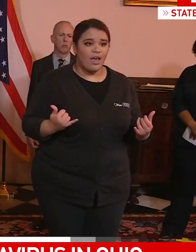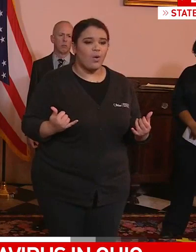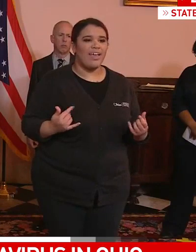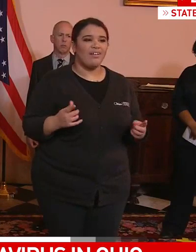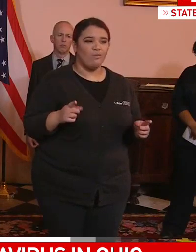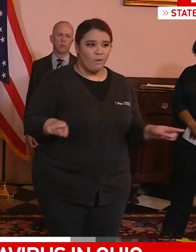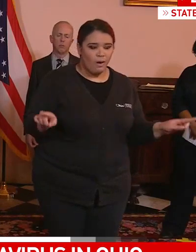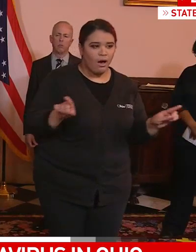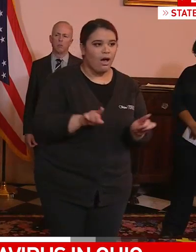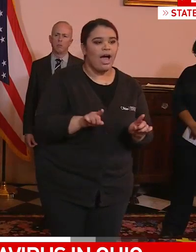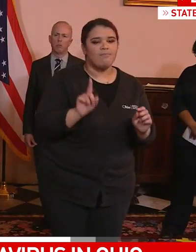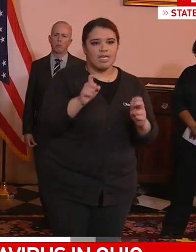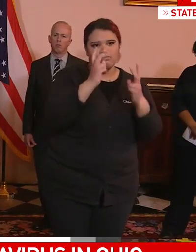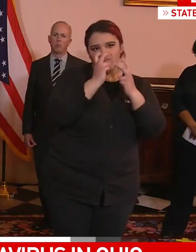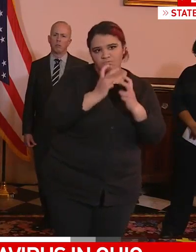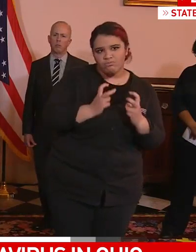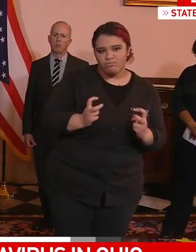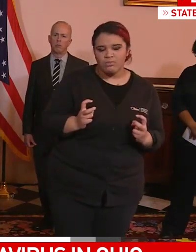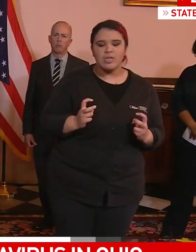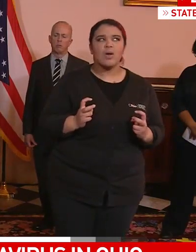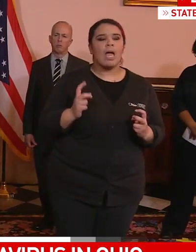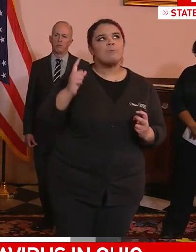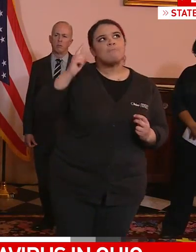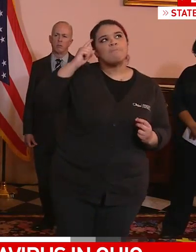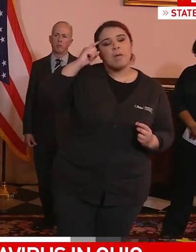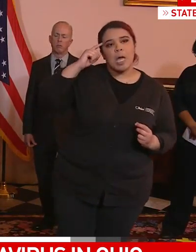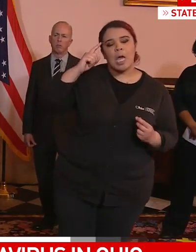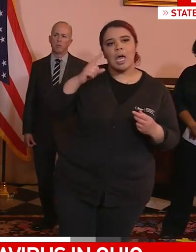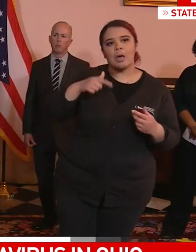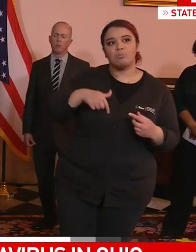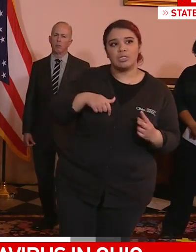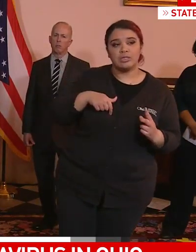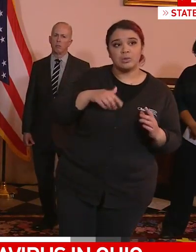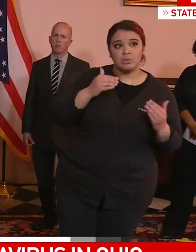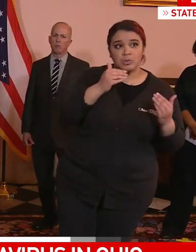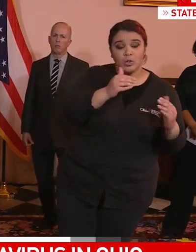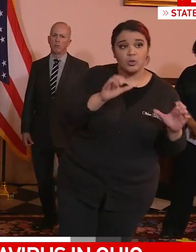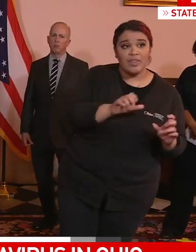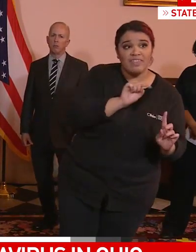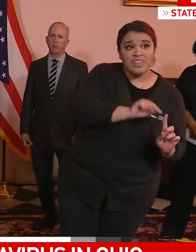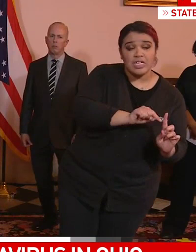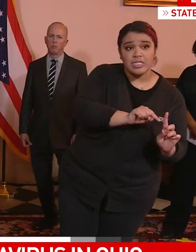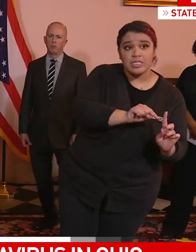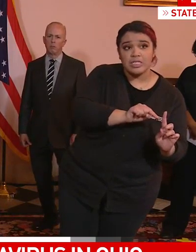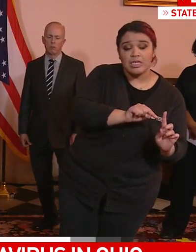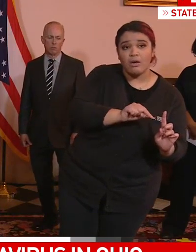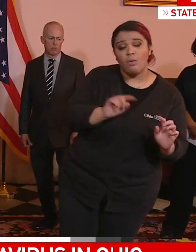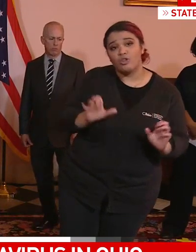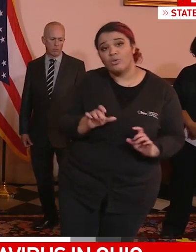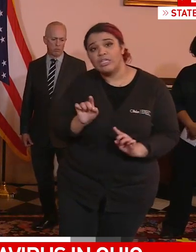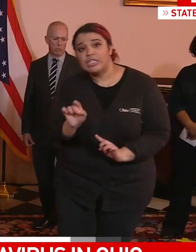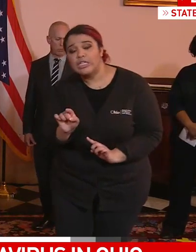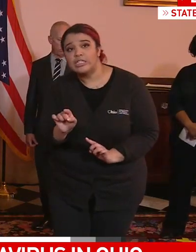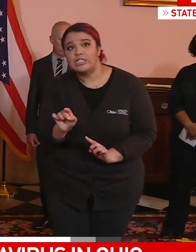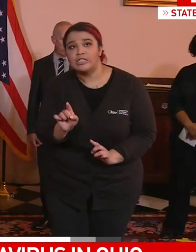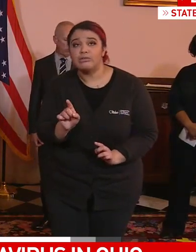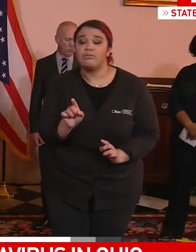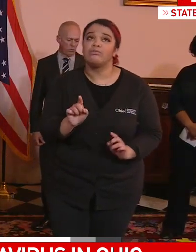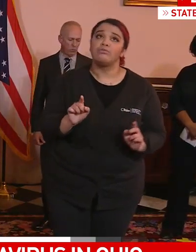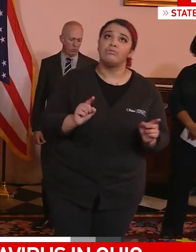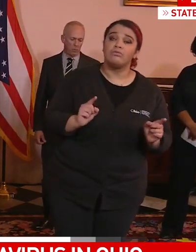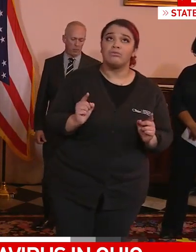do? And that includes work. And I know many, many people are figuring out ways to work from home. That's not all possible. And there are essential